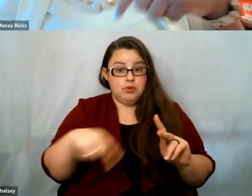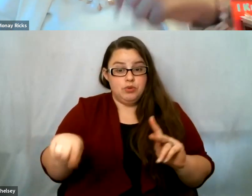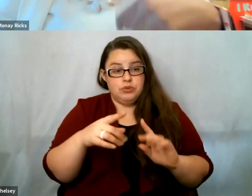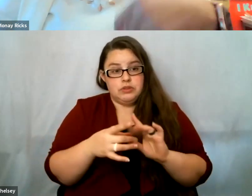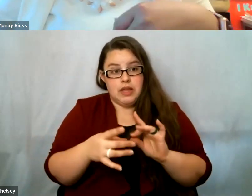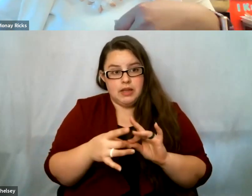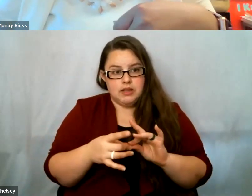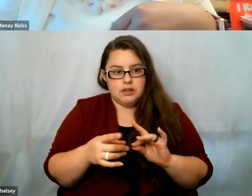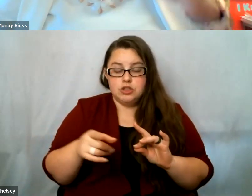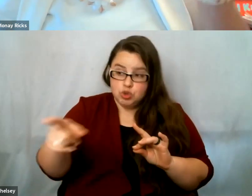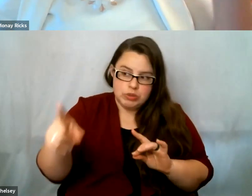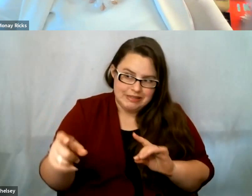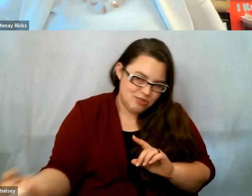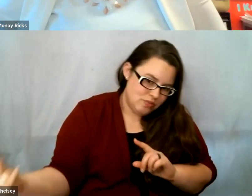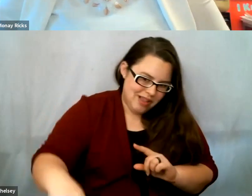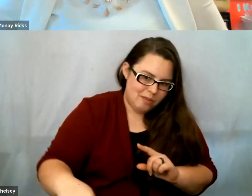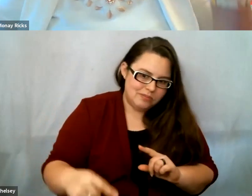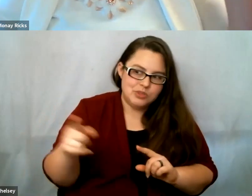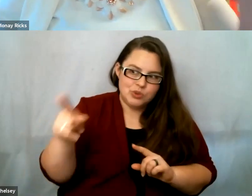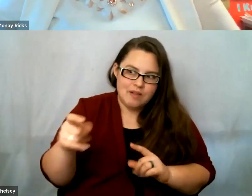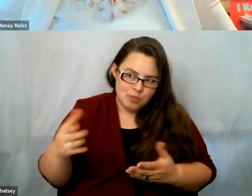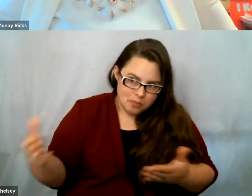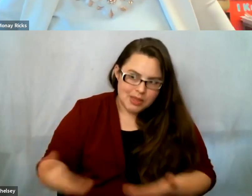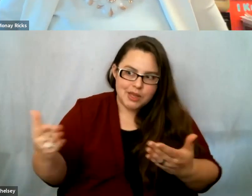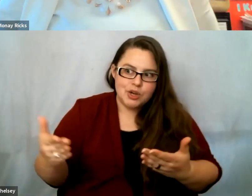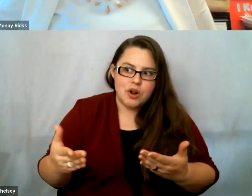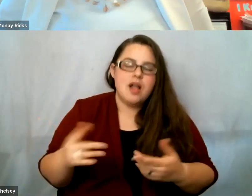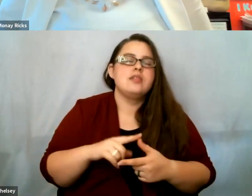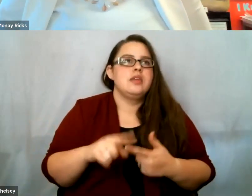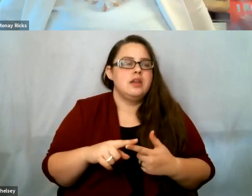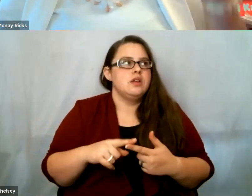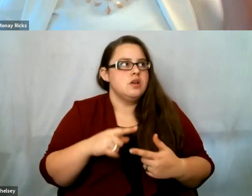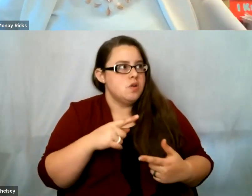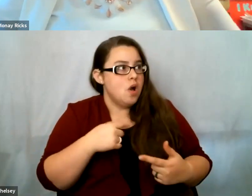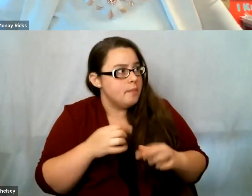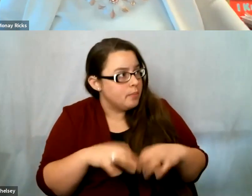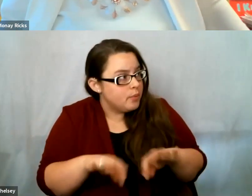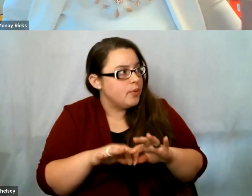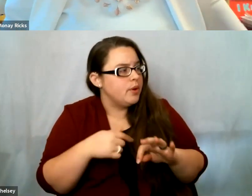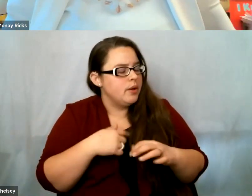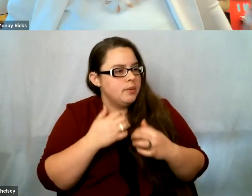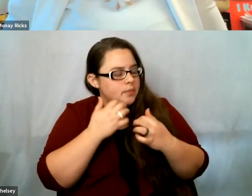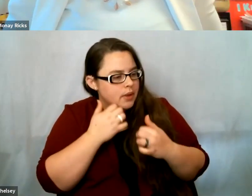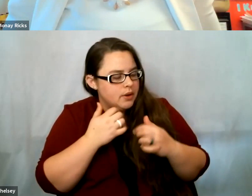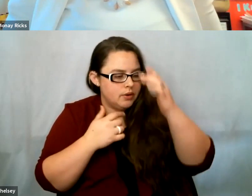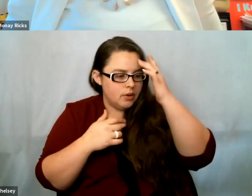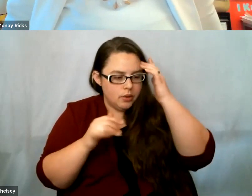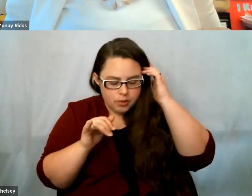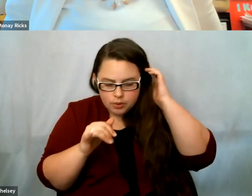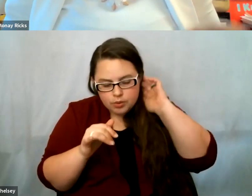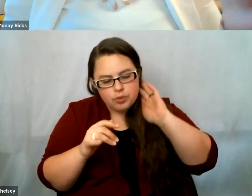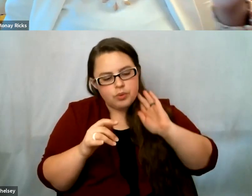I need to be here, then I can reach success. Then I can be my best